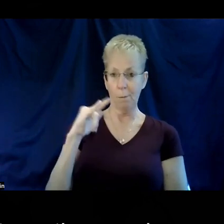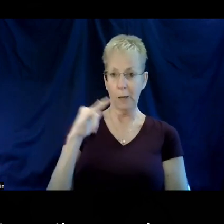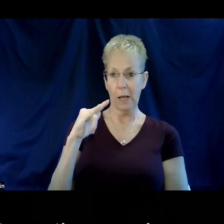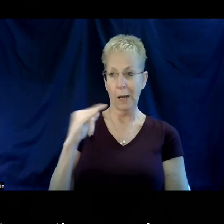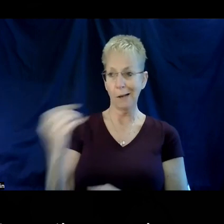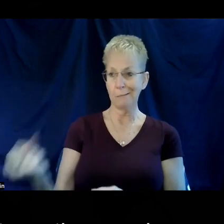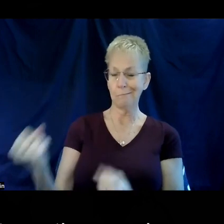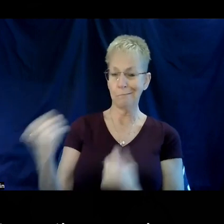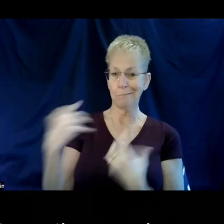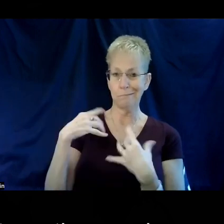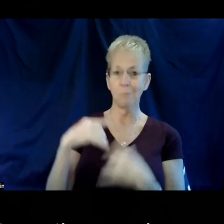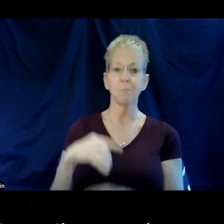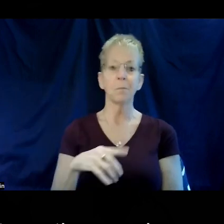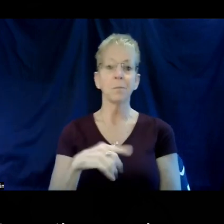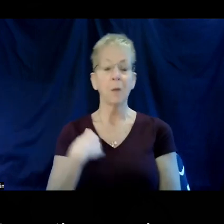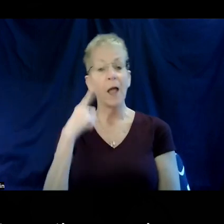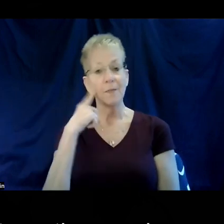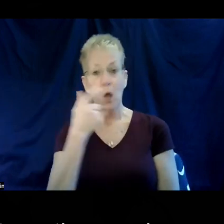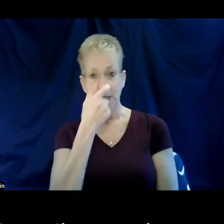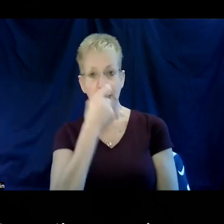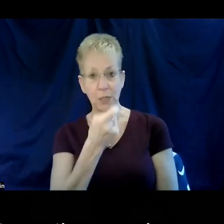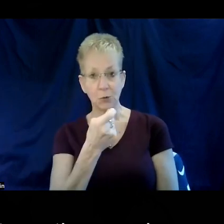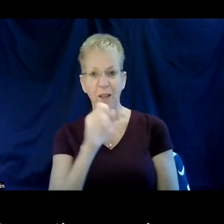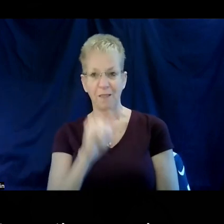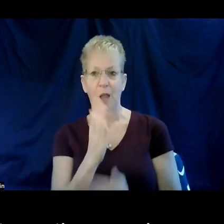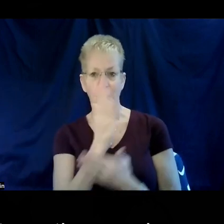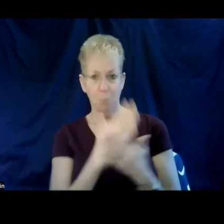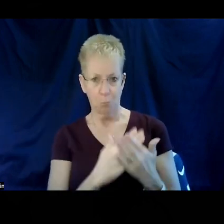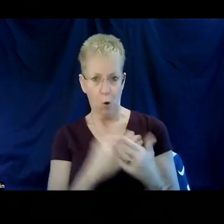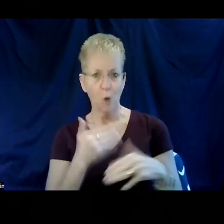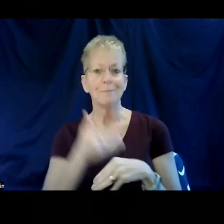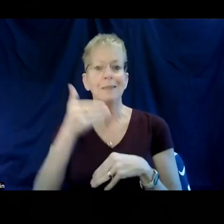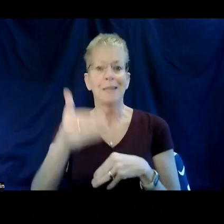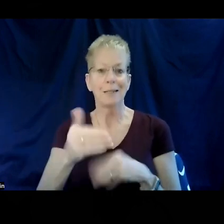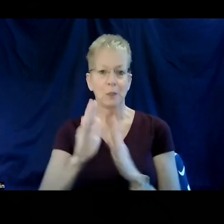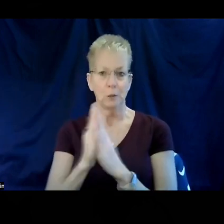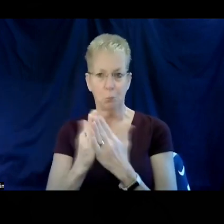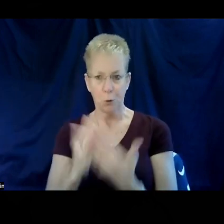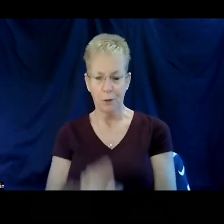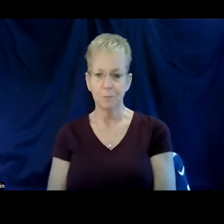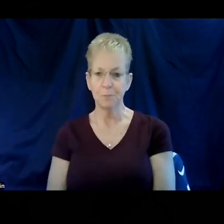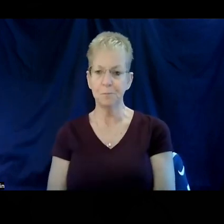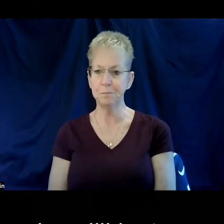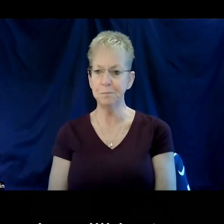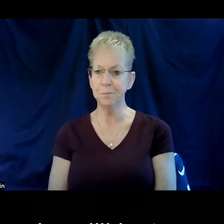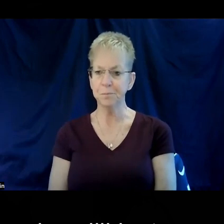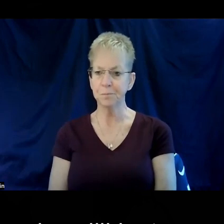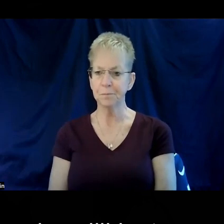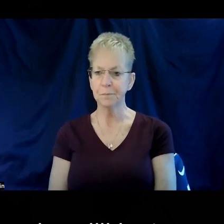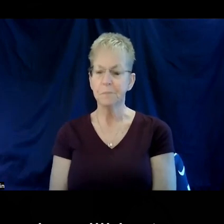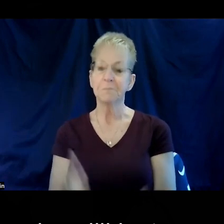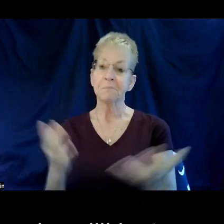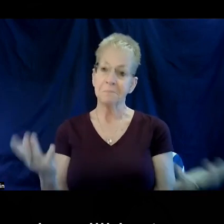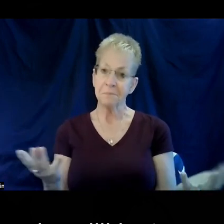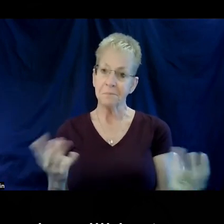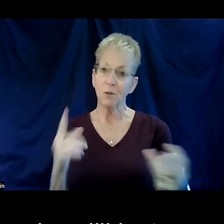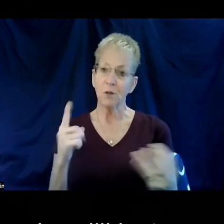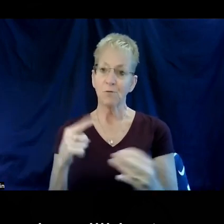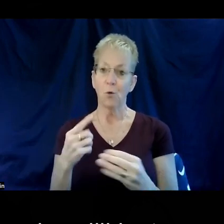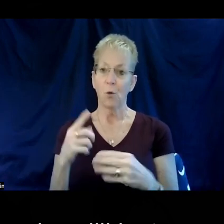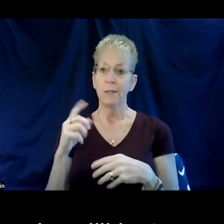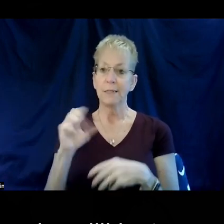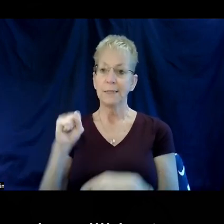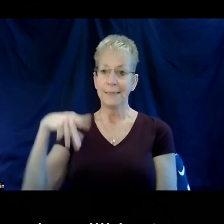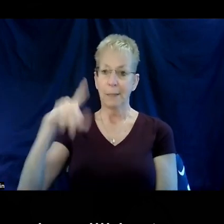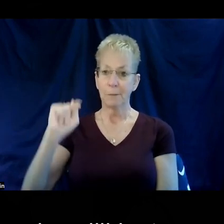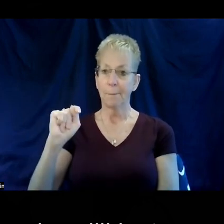So I thought that was interesting, and that's part of what we'll be exploring in that book. But for this coming September, I'll